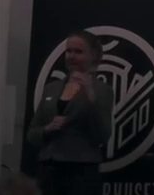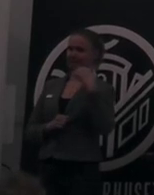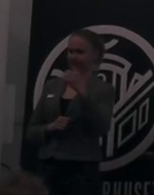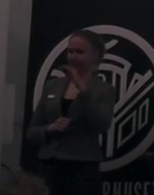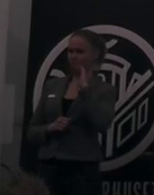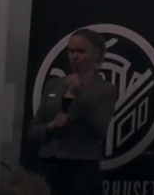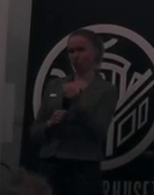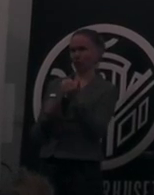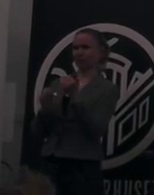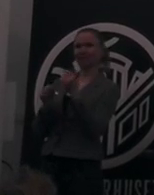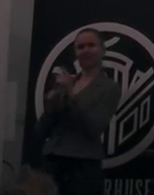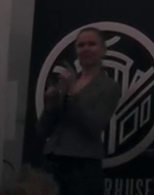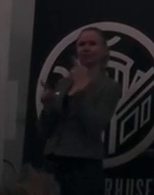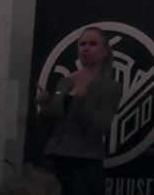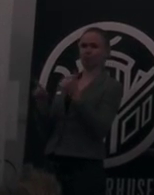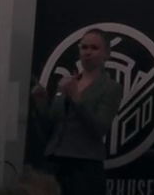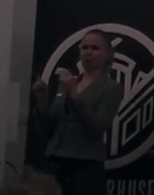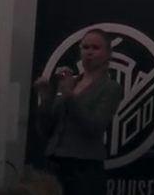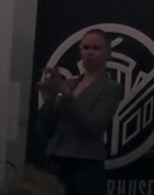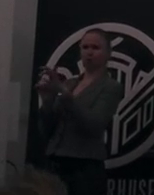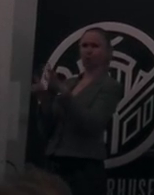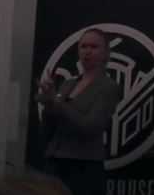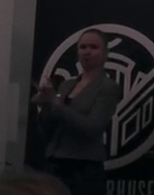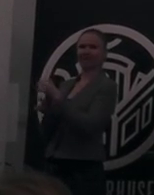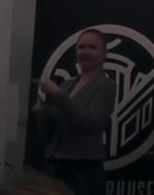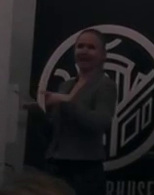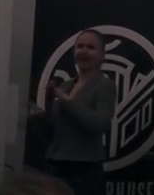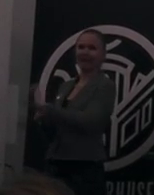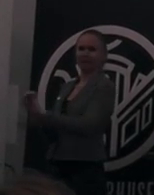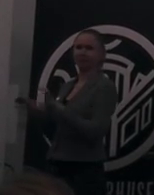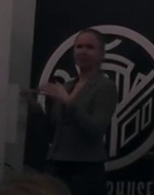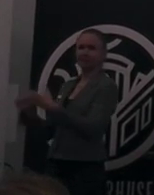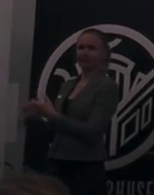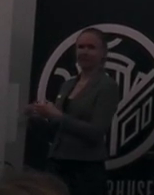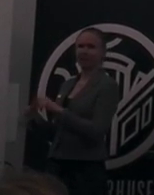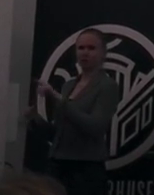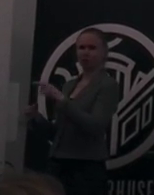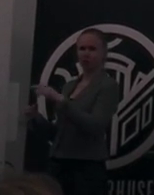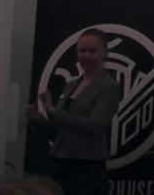their, as one of the Yovik Party's